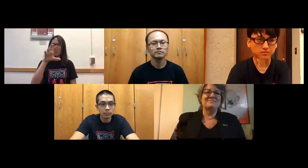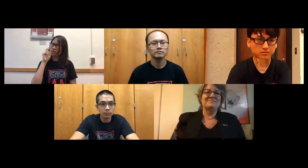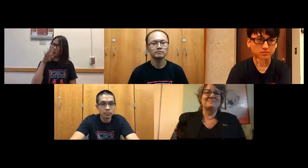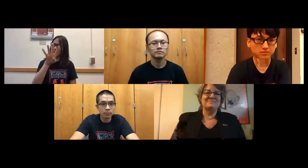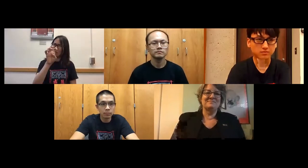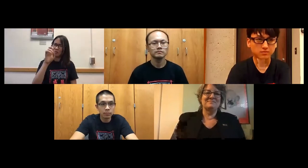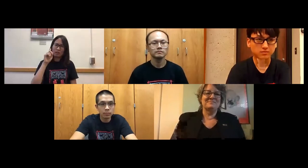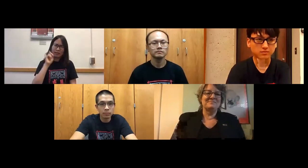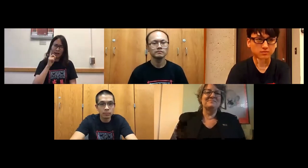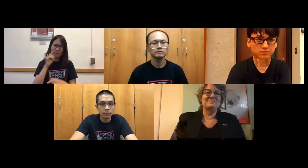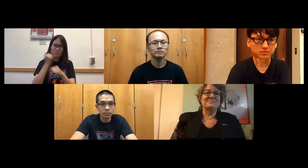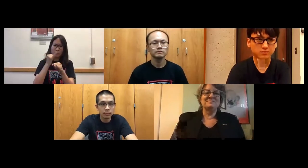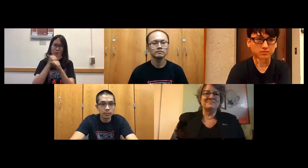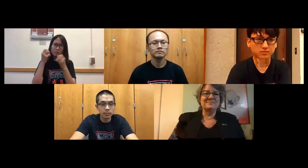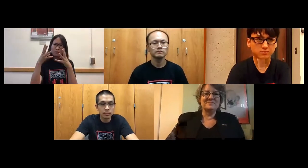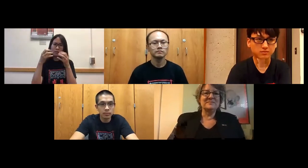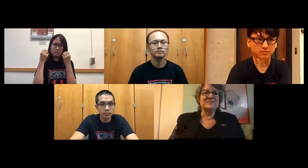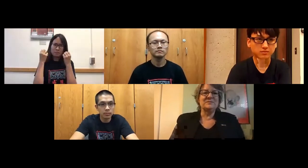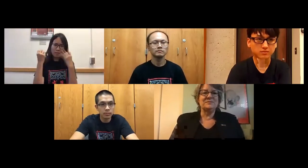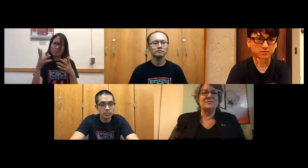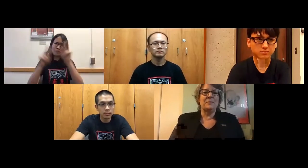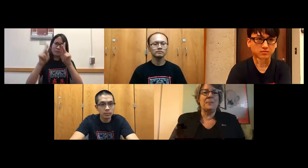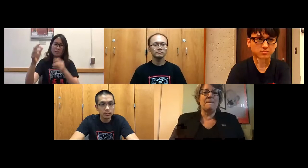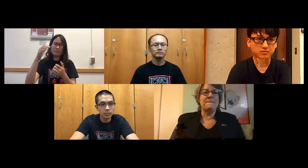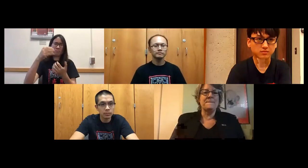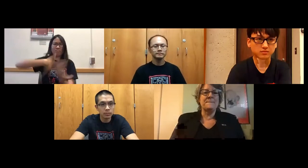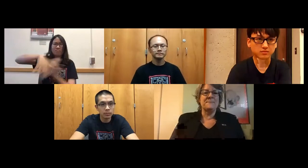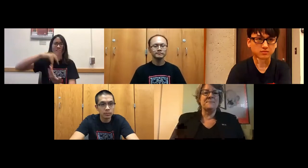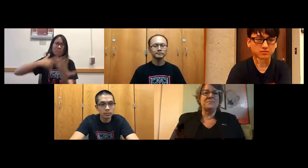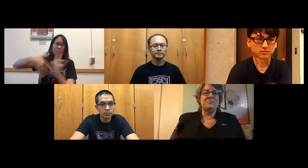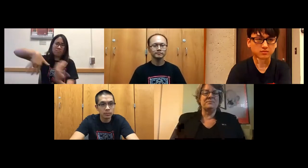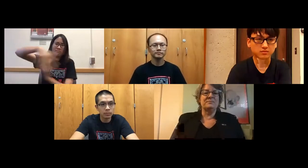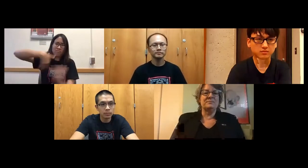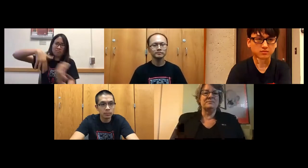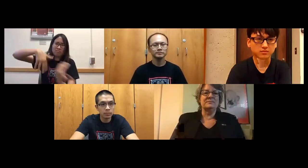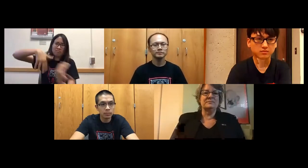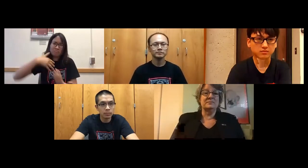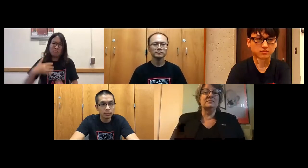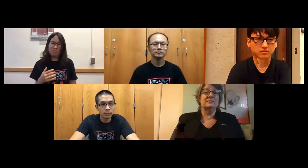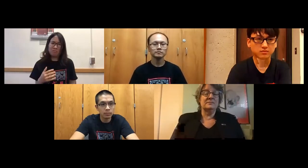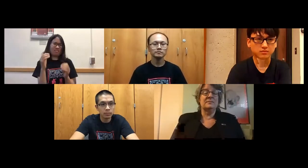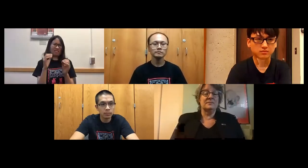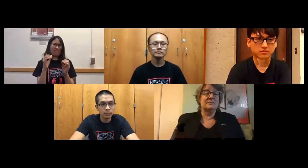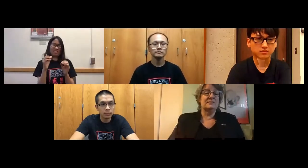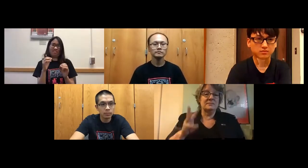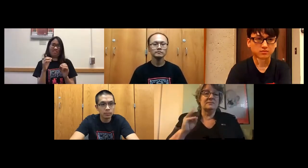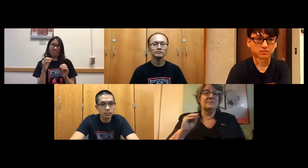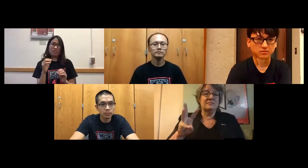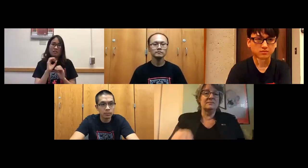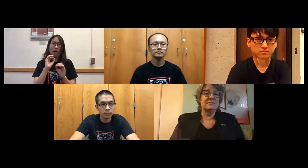at the school, at the deaf school. There were 400 or 500 deaf kids, and so we were just all there with each